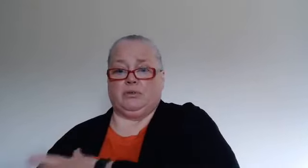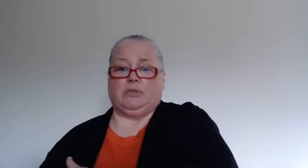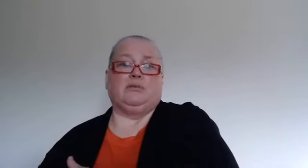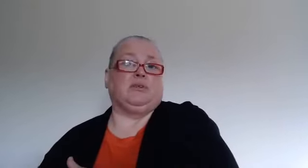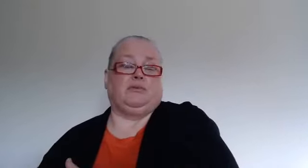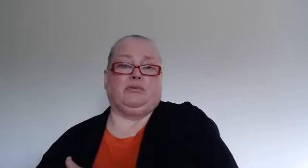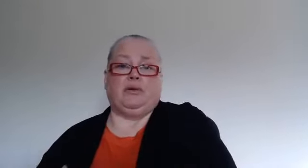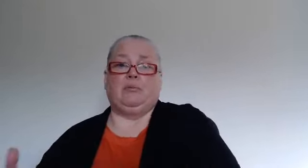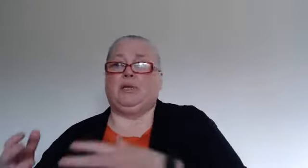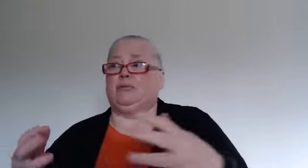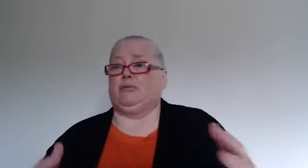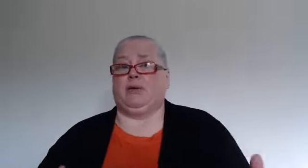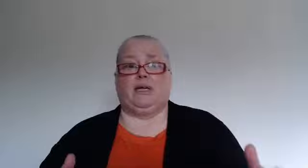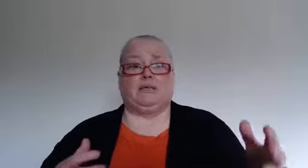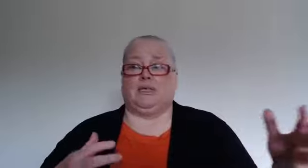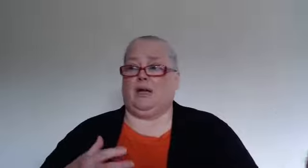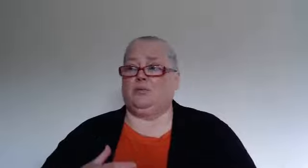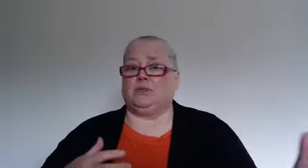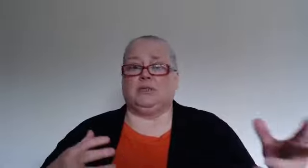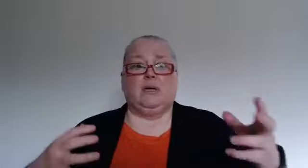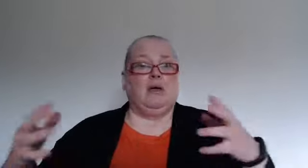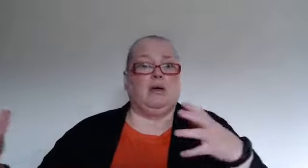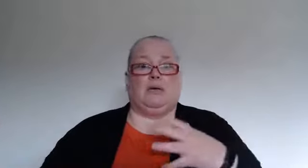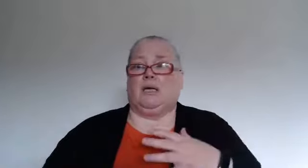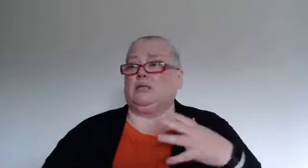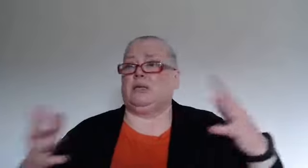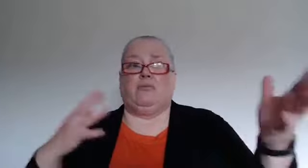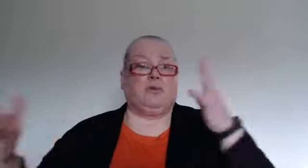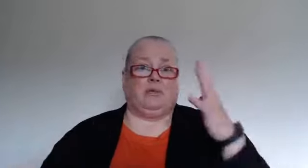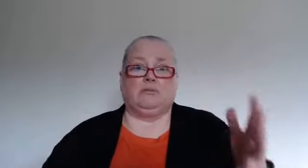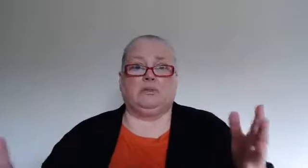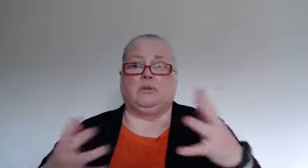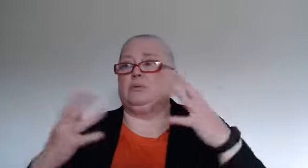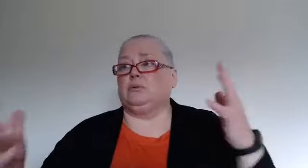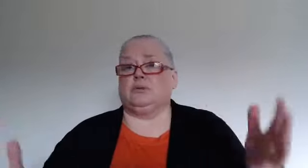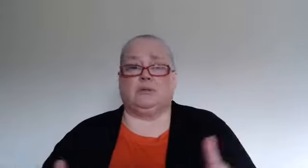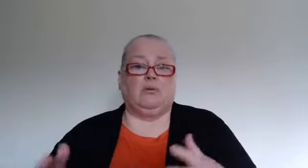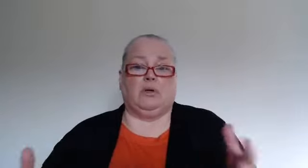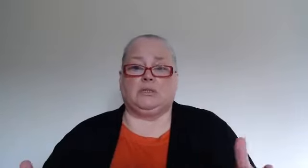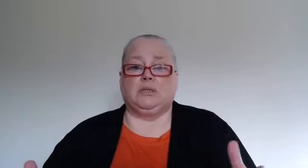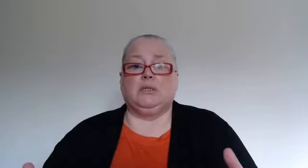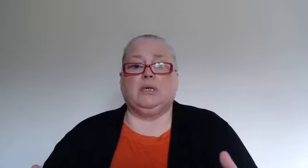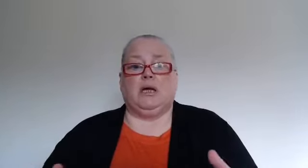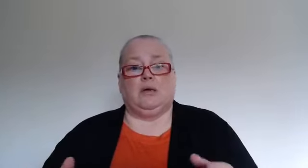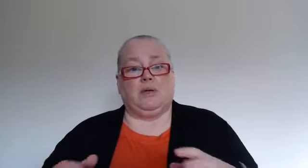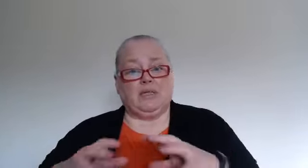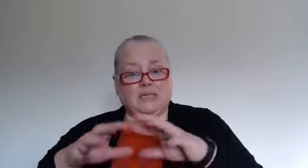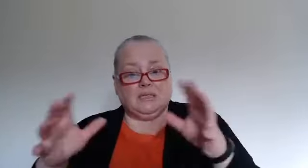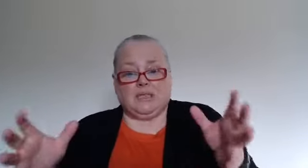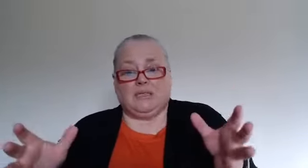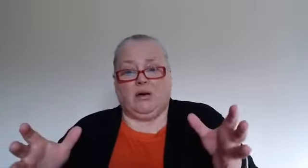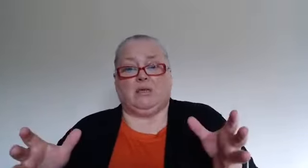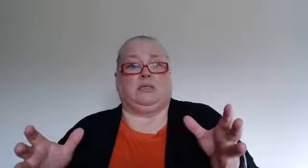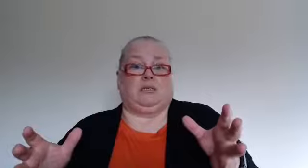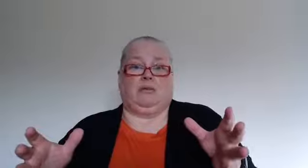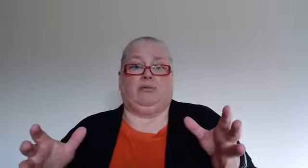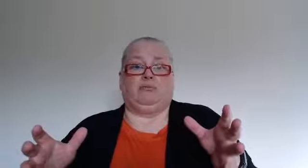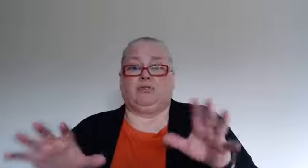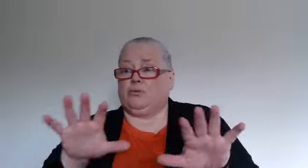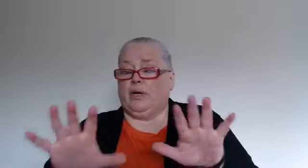to have time for family, for friends, the house, kids, everything, schools, the whole lot. And that's an art in itself, trying